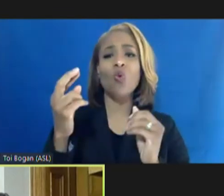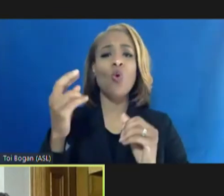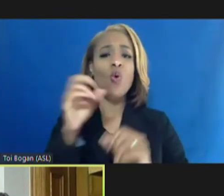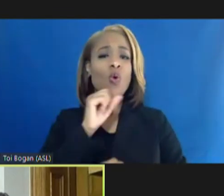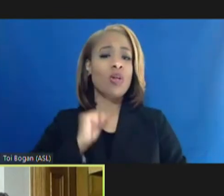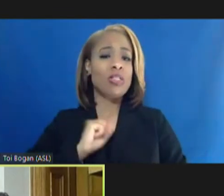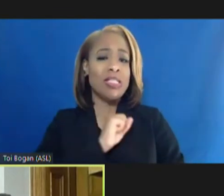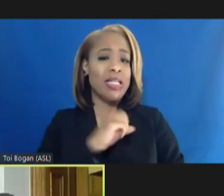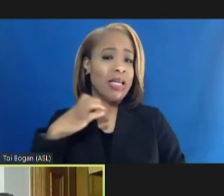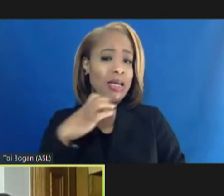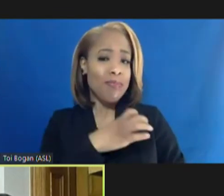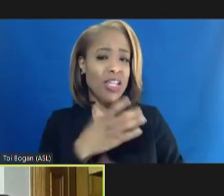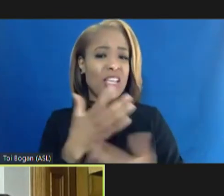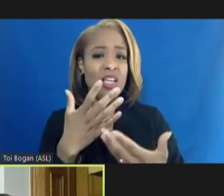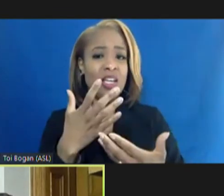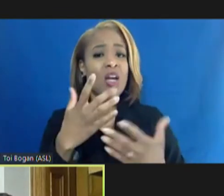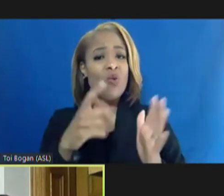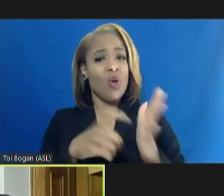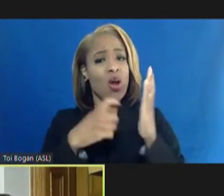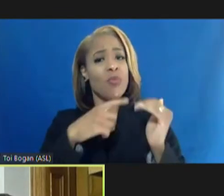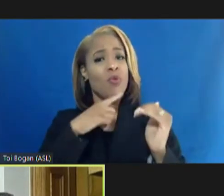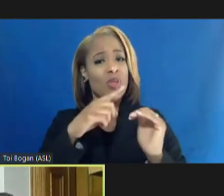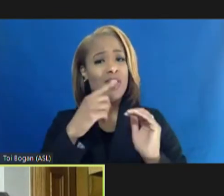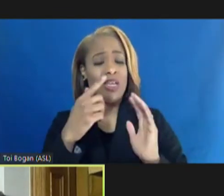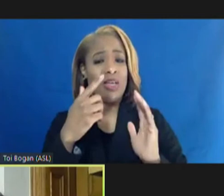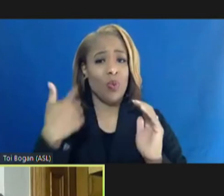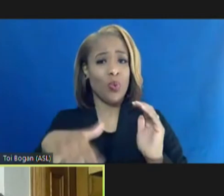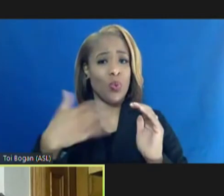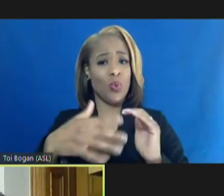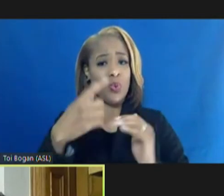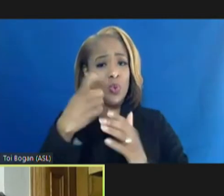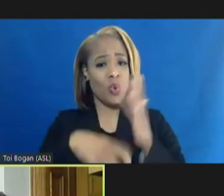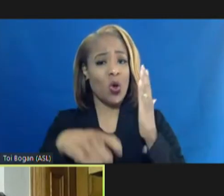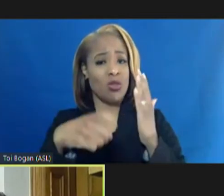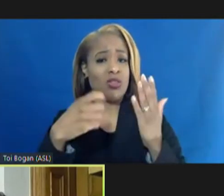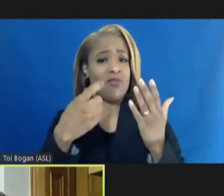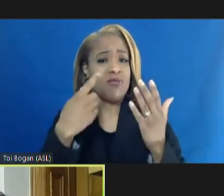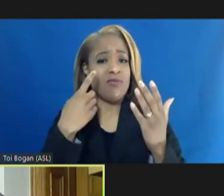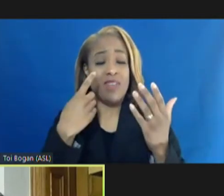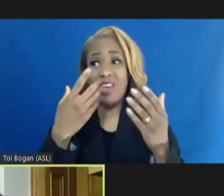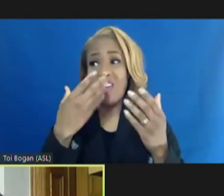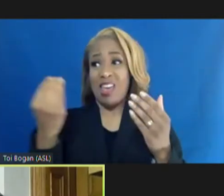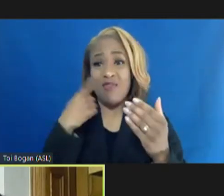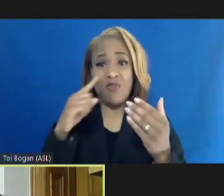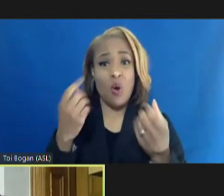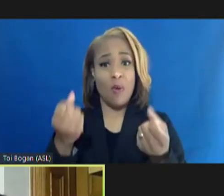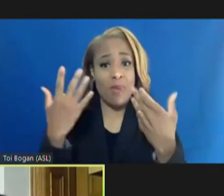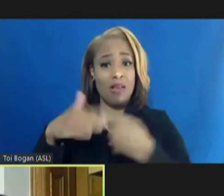requirements are cost prohibitive for many local city and township clerks